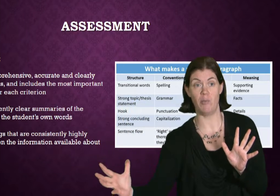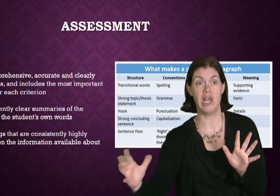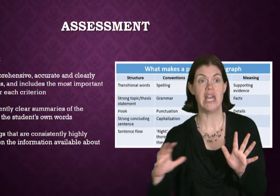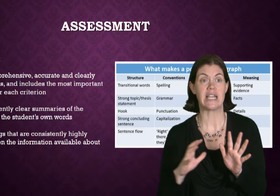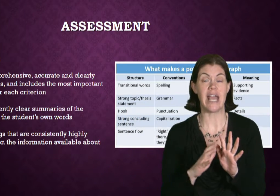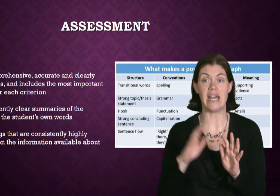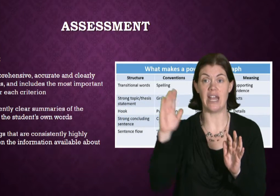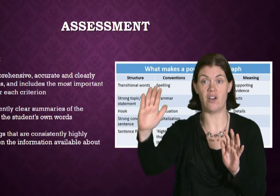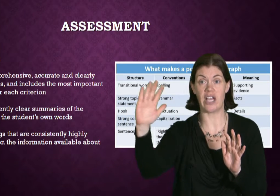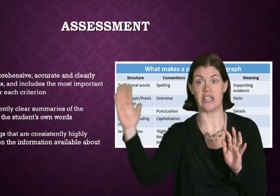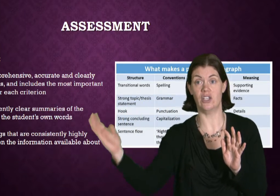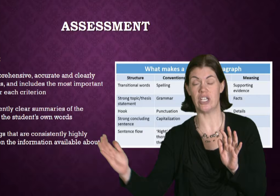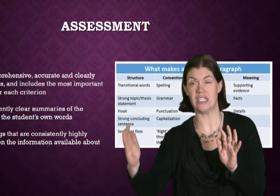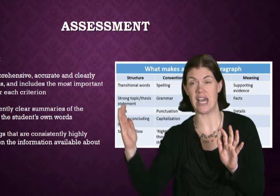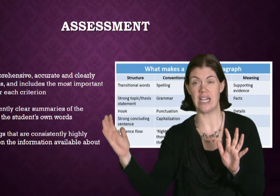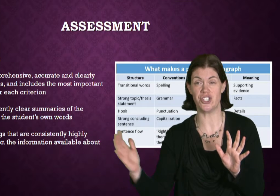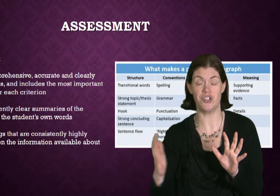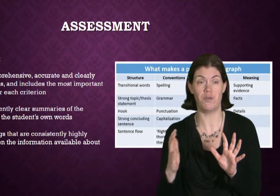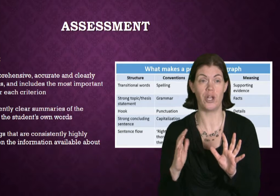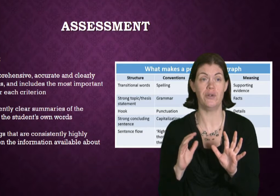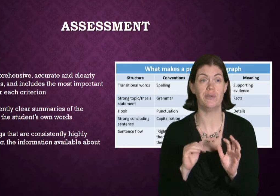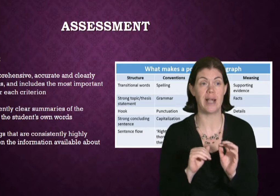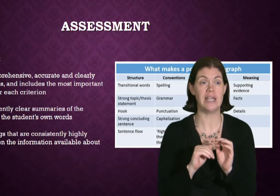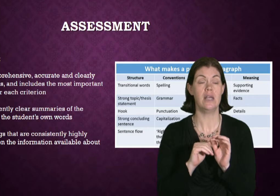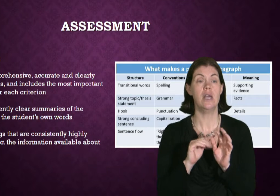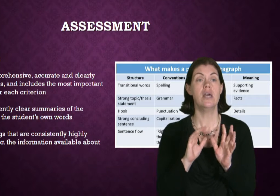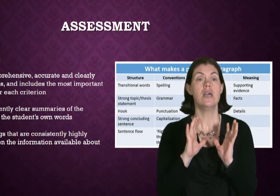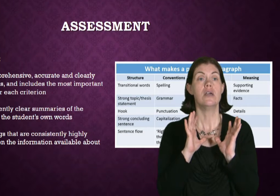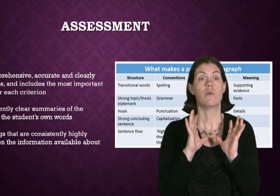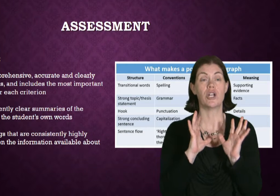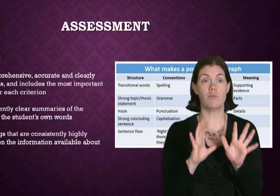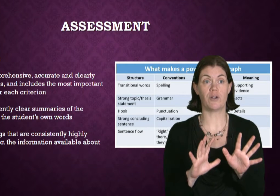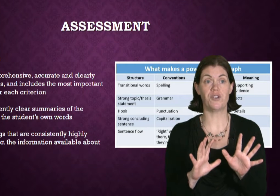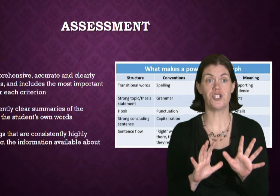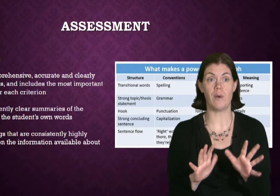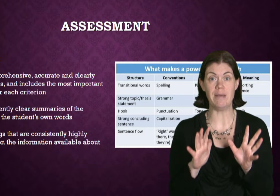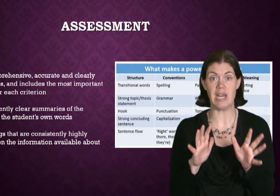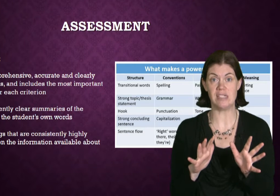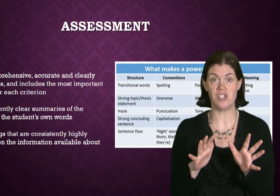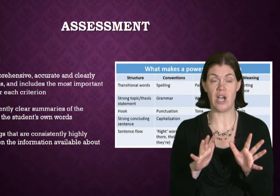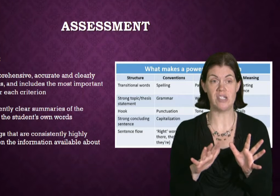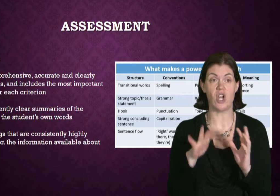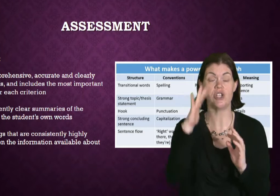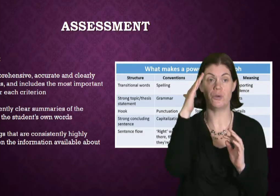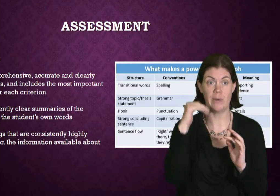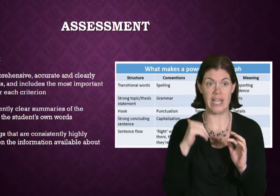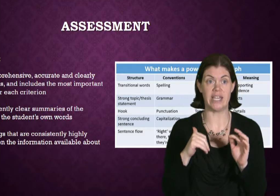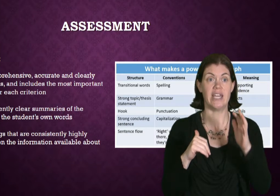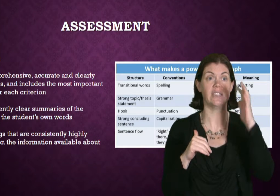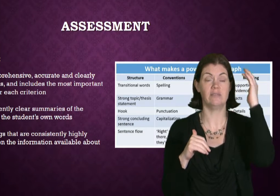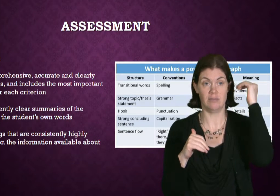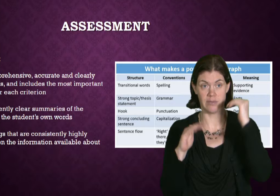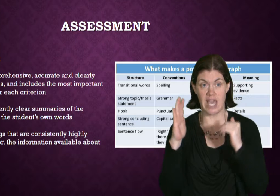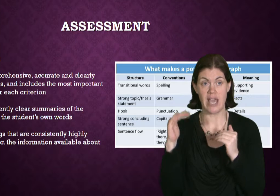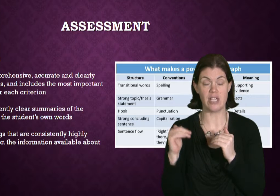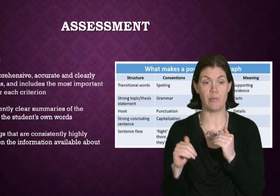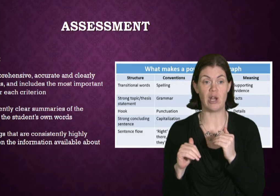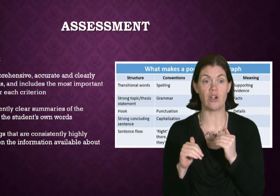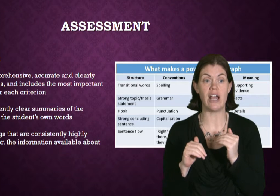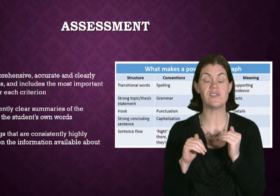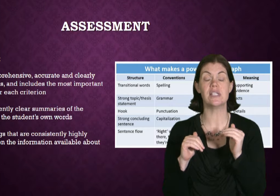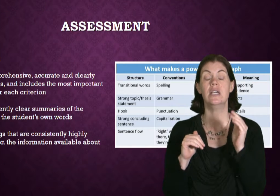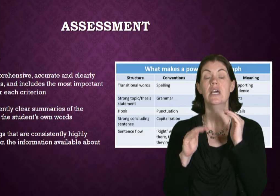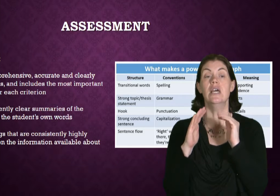some help, okay? And Eric, I can look into that issue for you, right? We're going to work for 20 minutes, you guys, on your ranking, okay, and